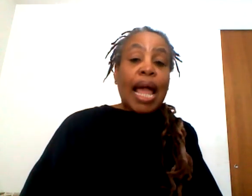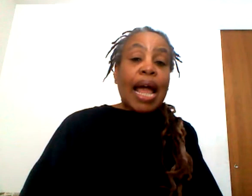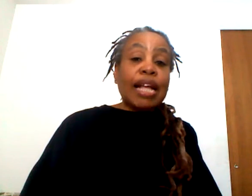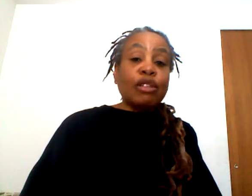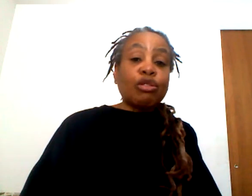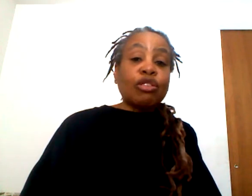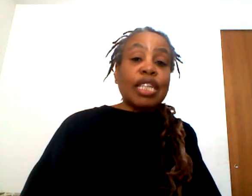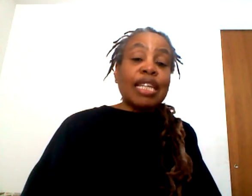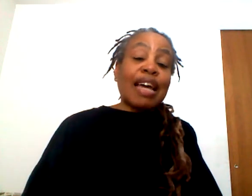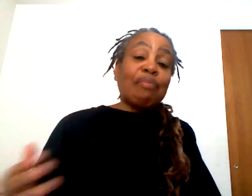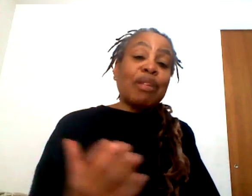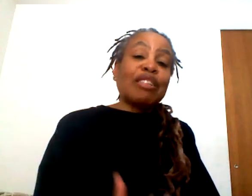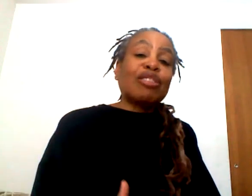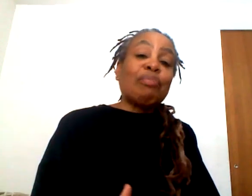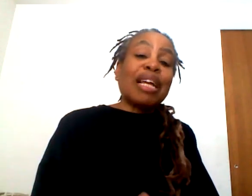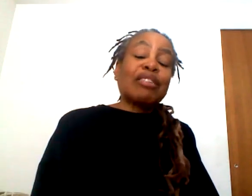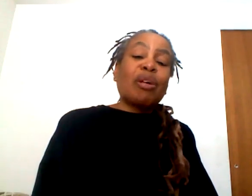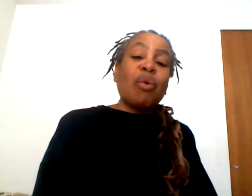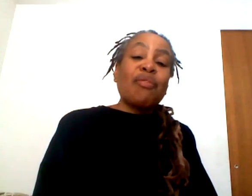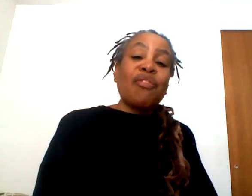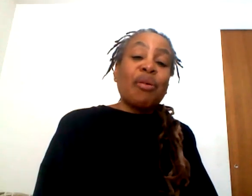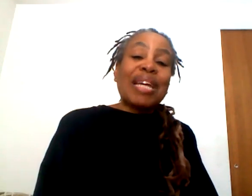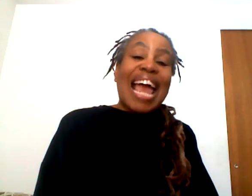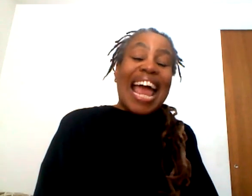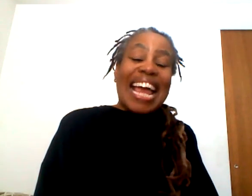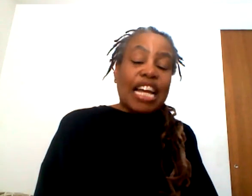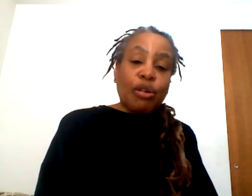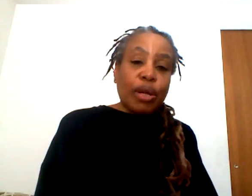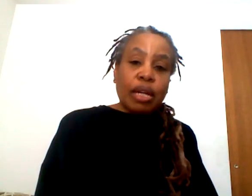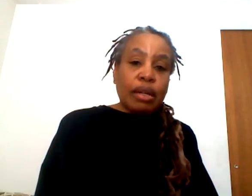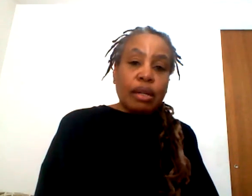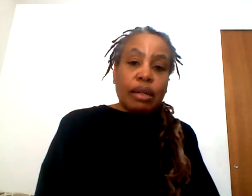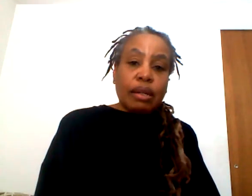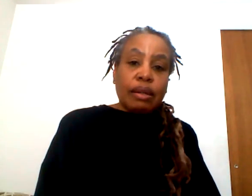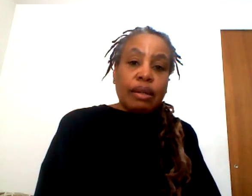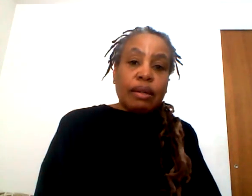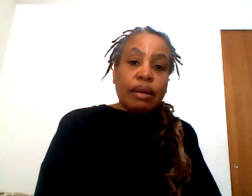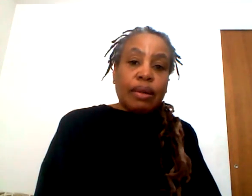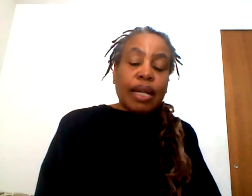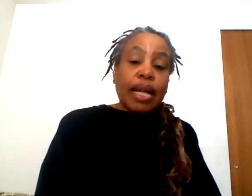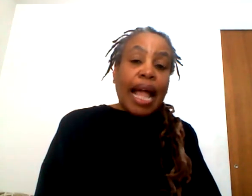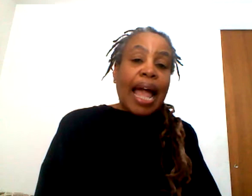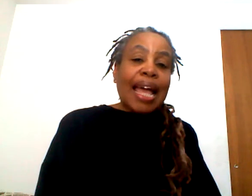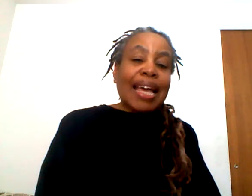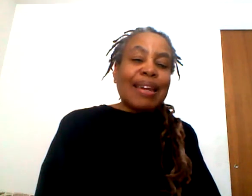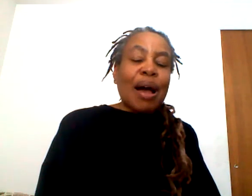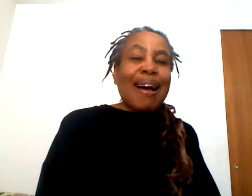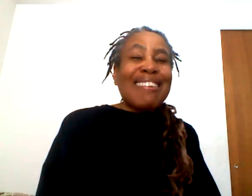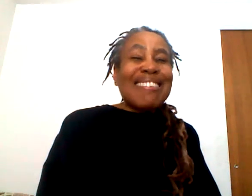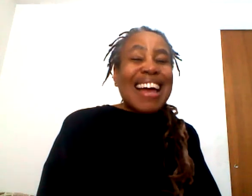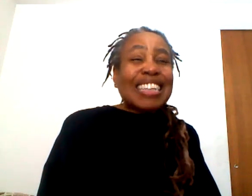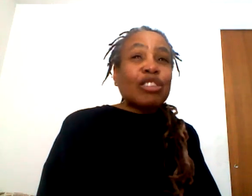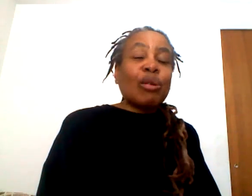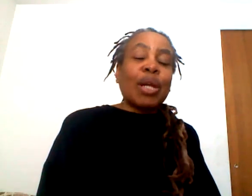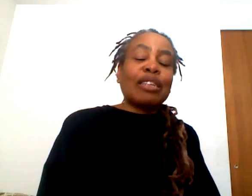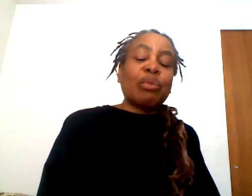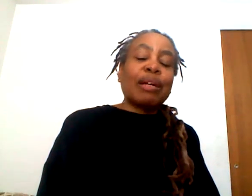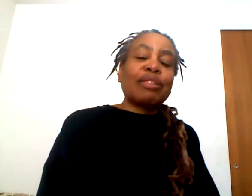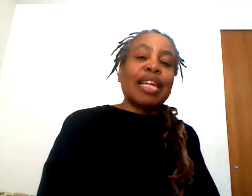and you'll see that means to make someone very angry. Okay, and a not so nice way of saying